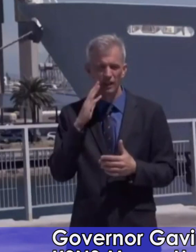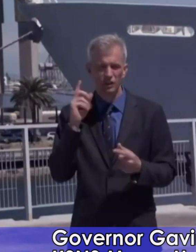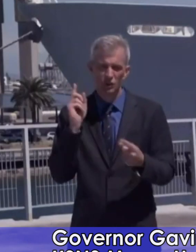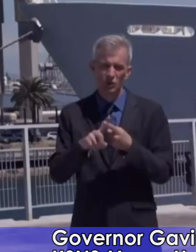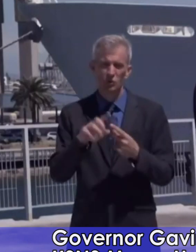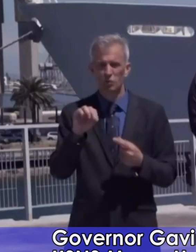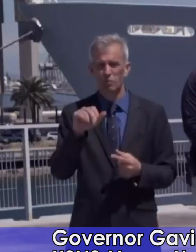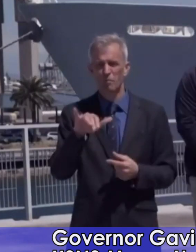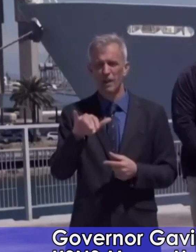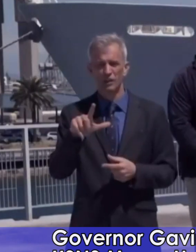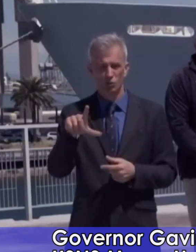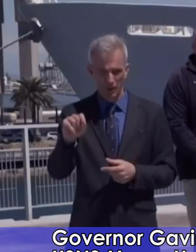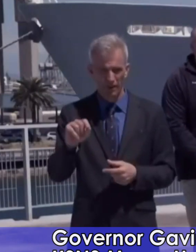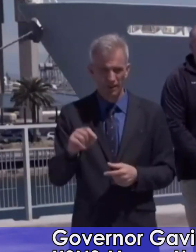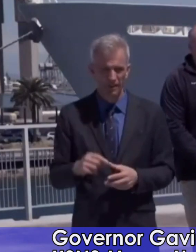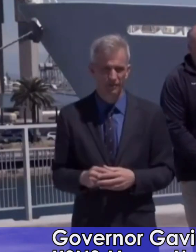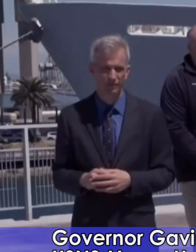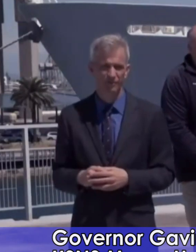20th modeling.